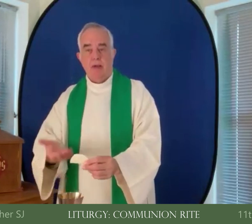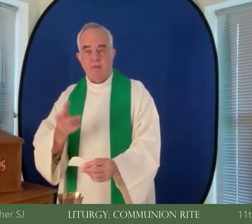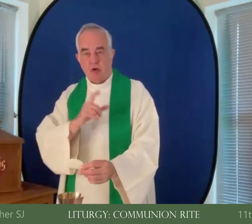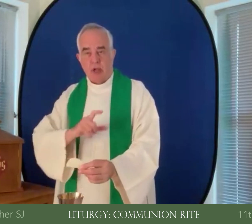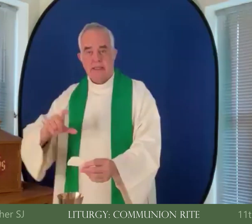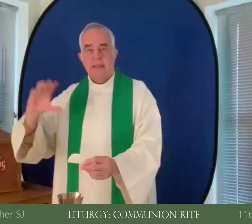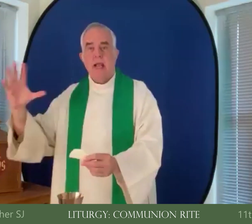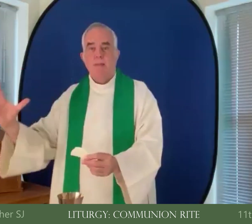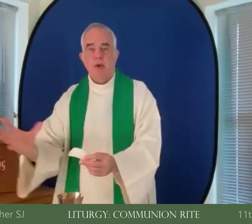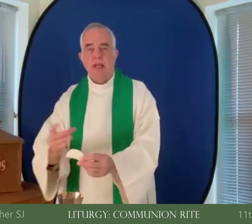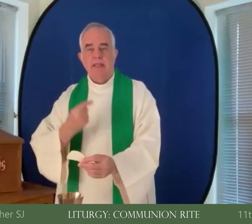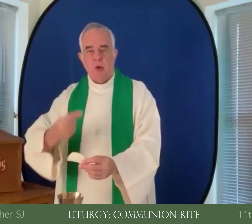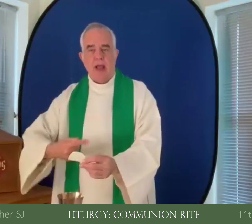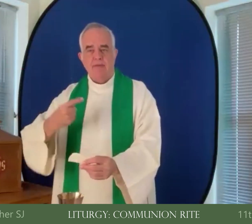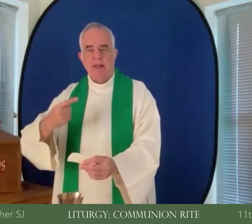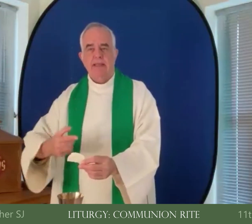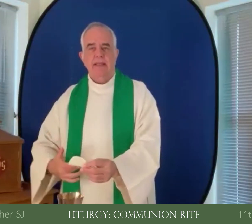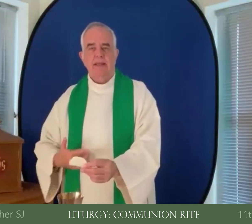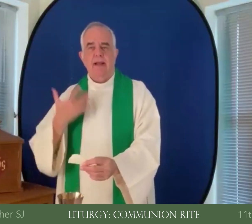of Christ bring us to everlasting life.